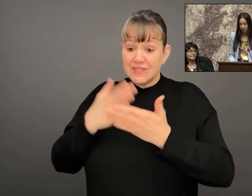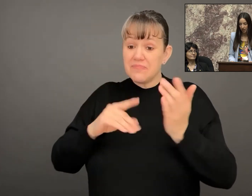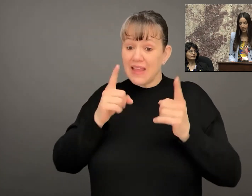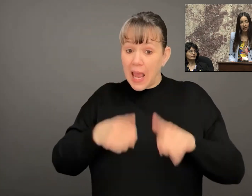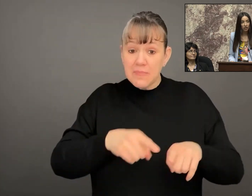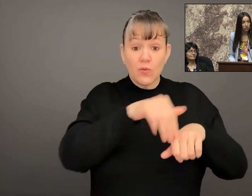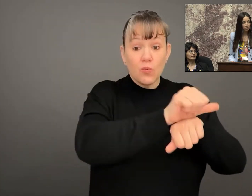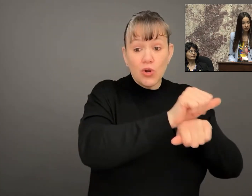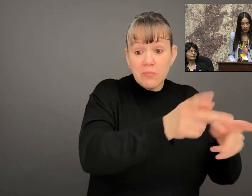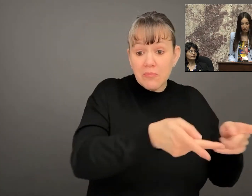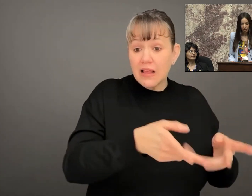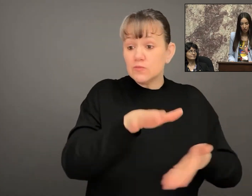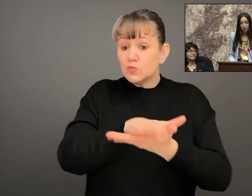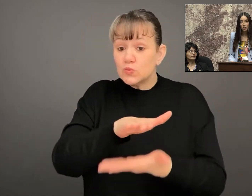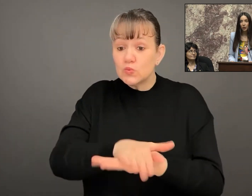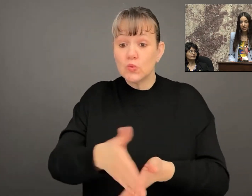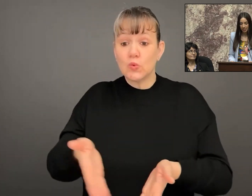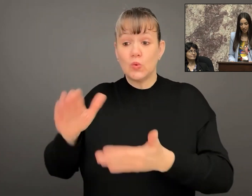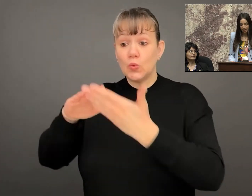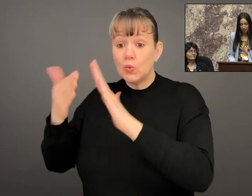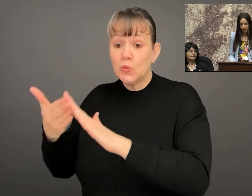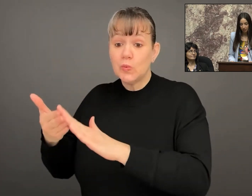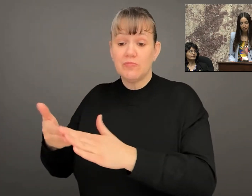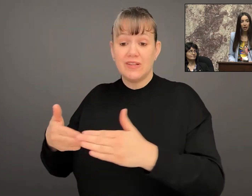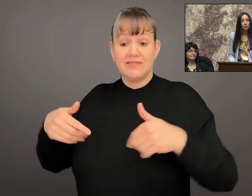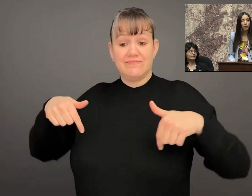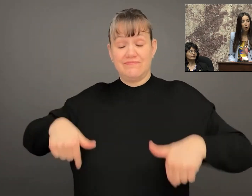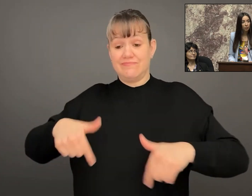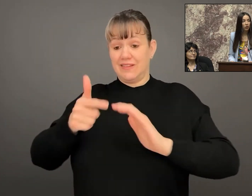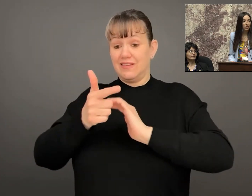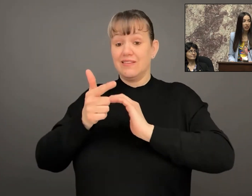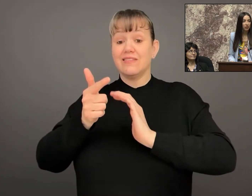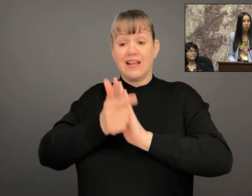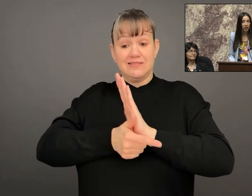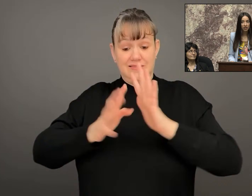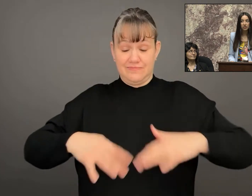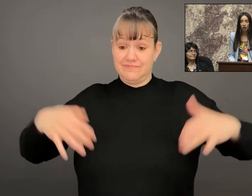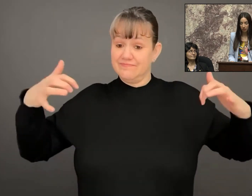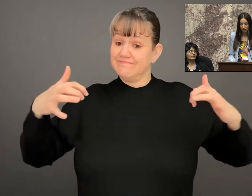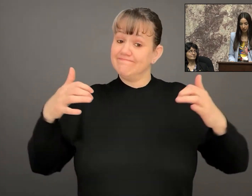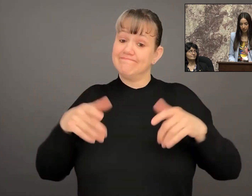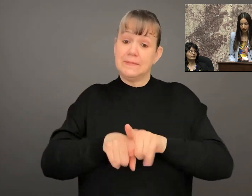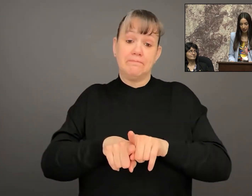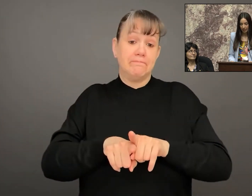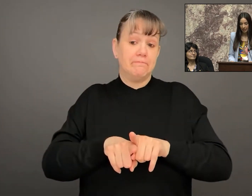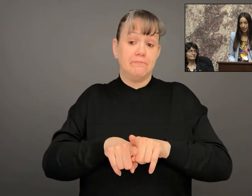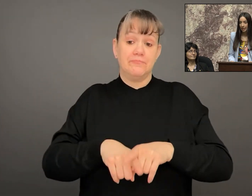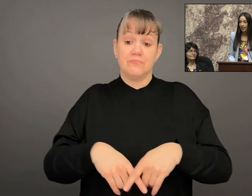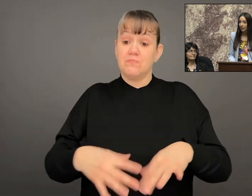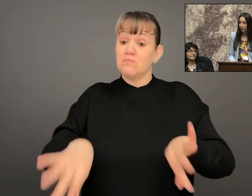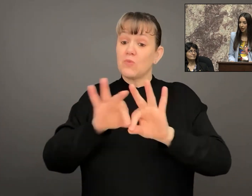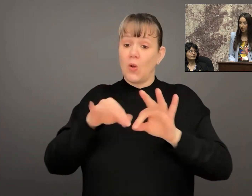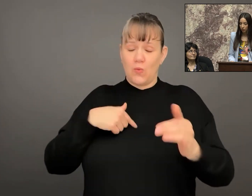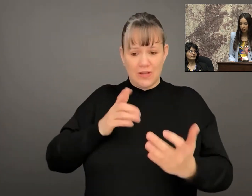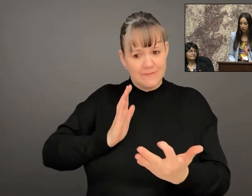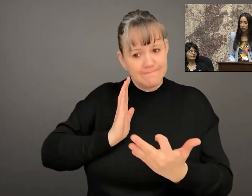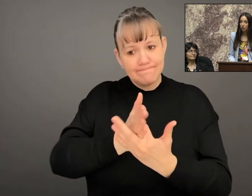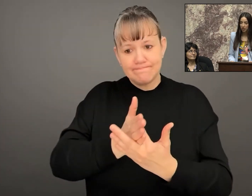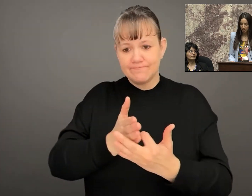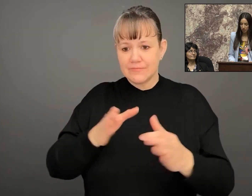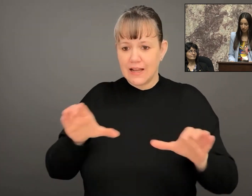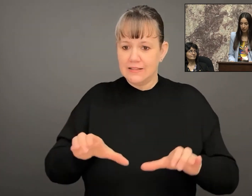speak up and take action, not just when it is easy, but more importantly, when it is hard. Eliminating